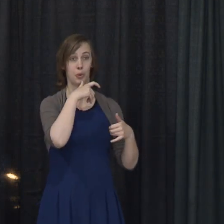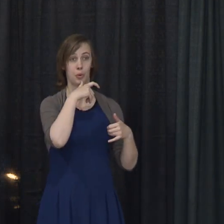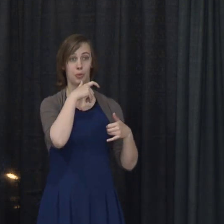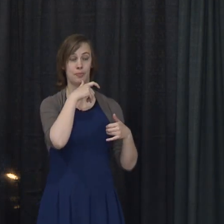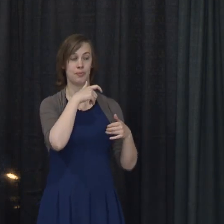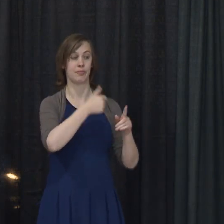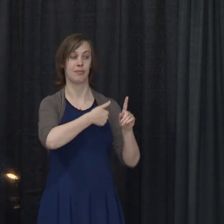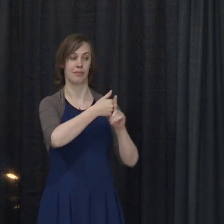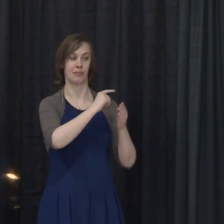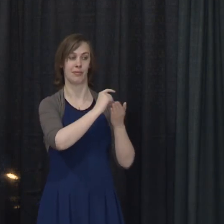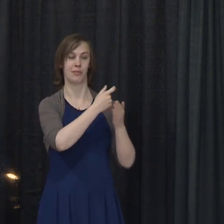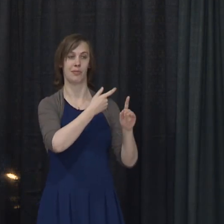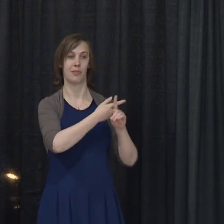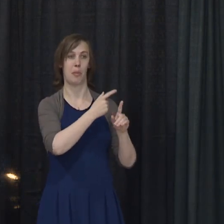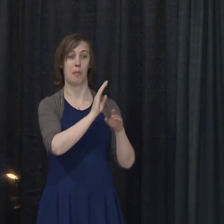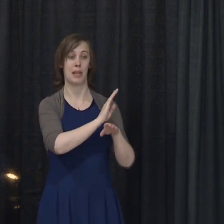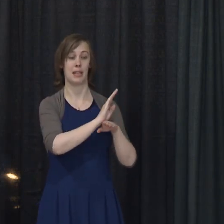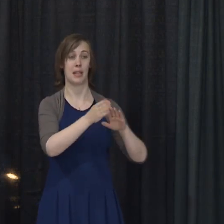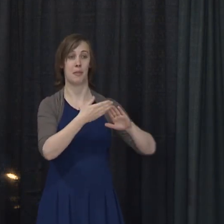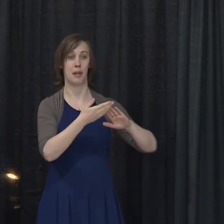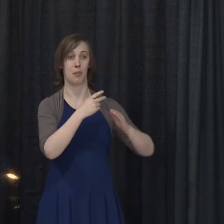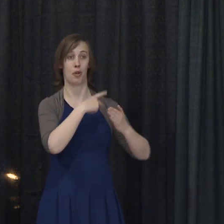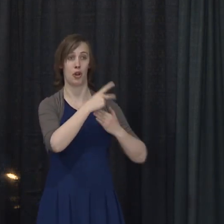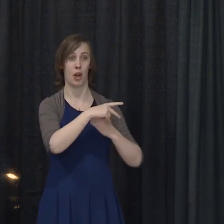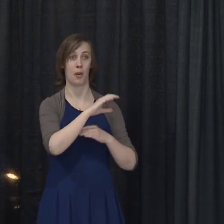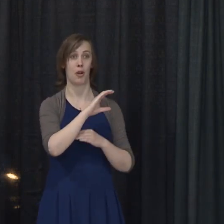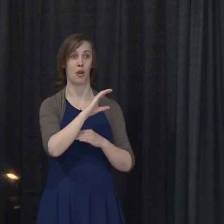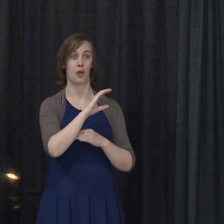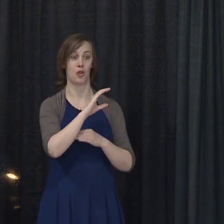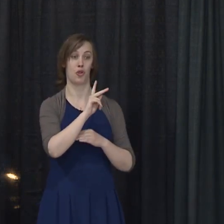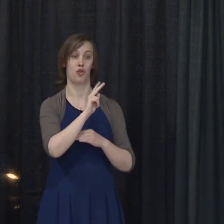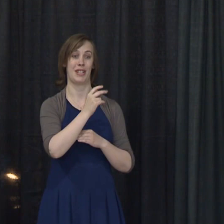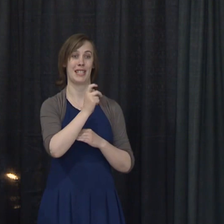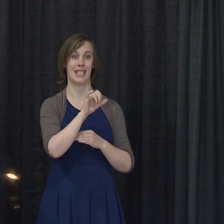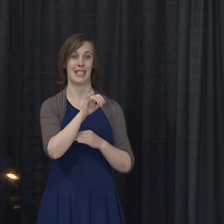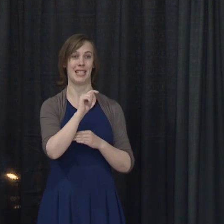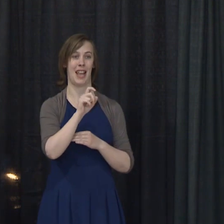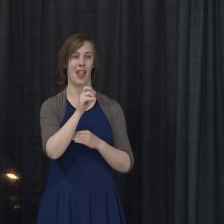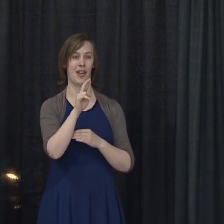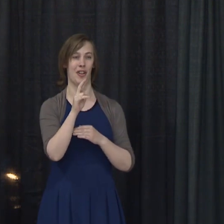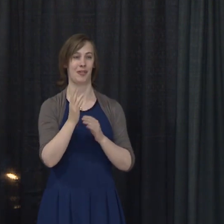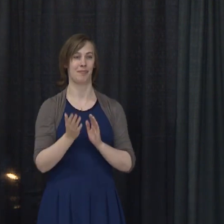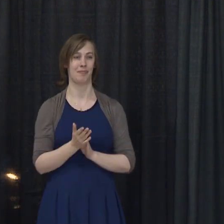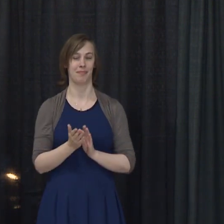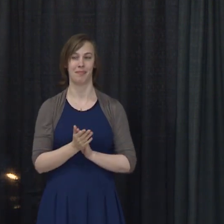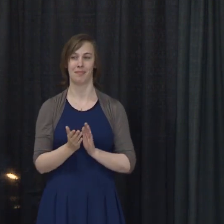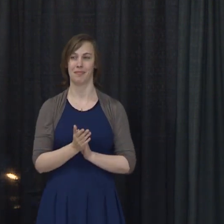a graduate of the Business Administration program, is Christy Taylor.